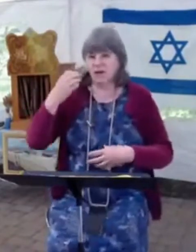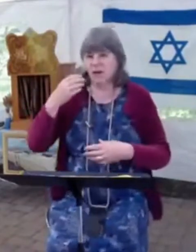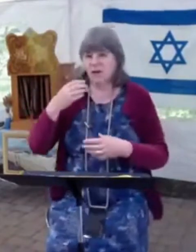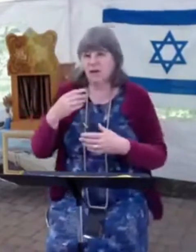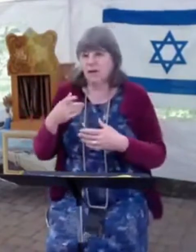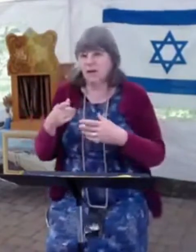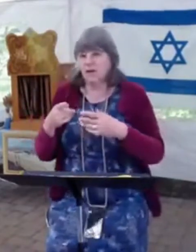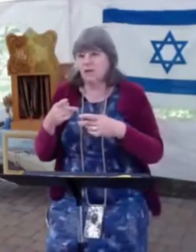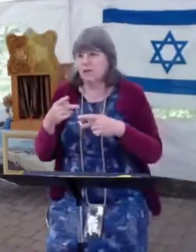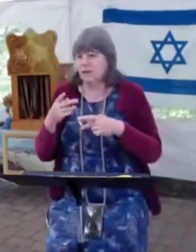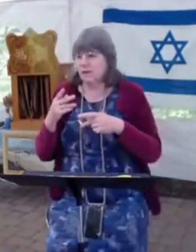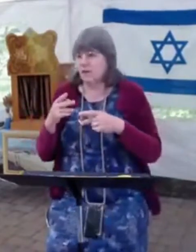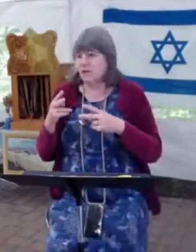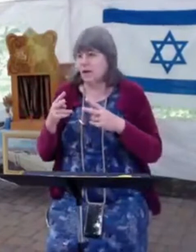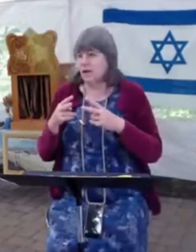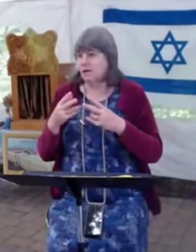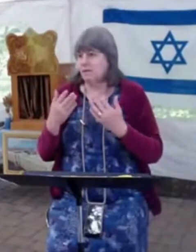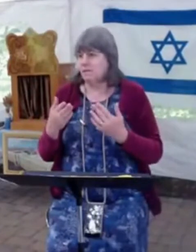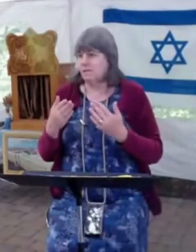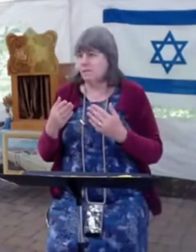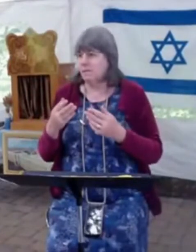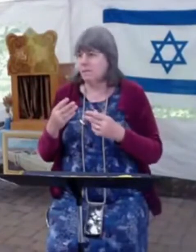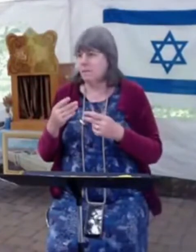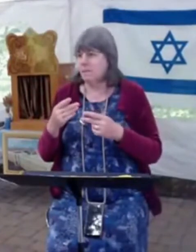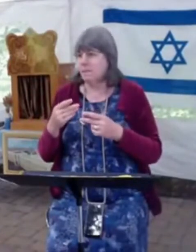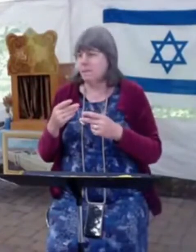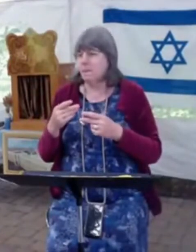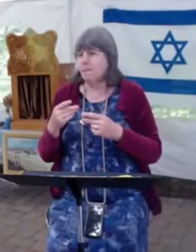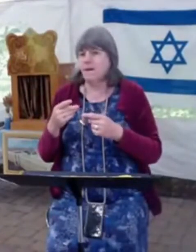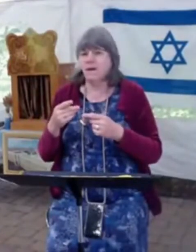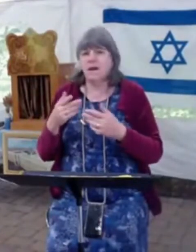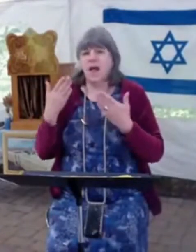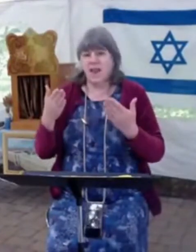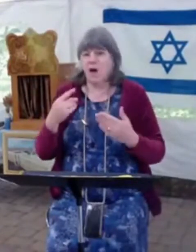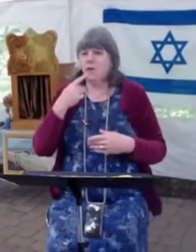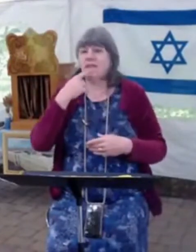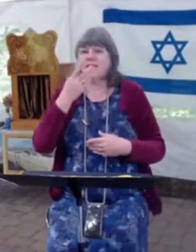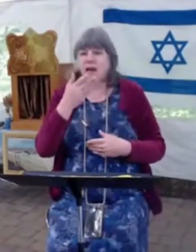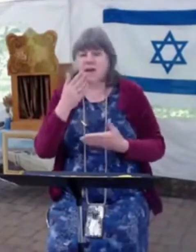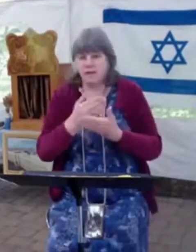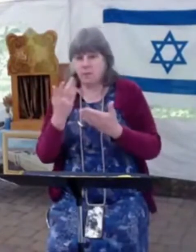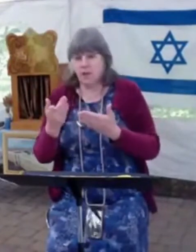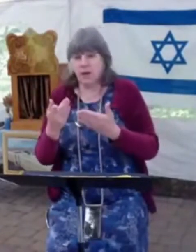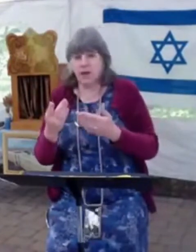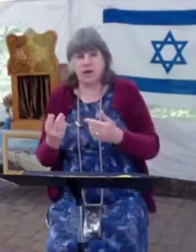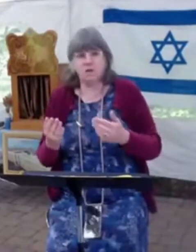Anything we say or do has become a statement for or against something or somebody.